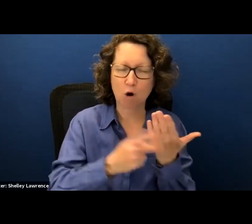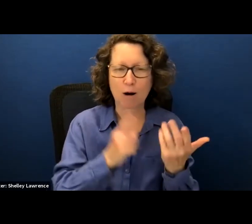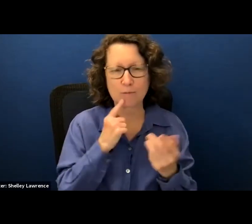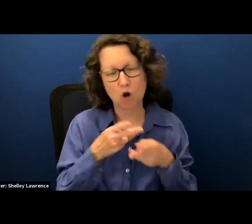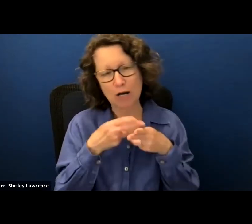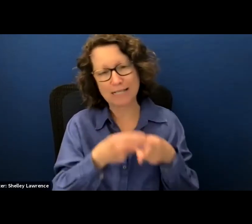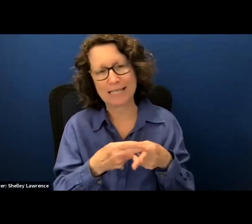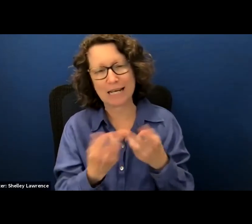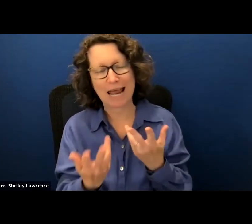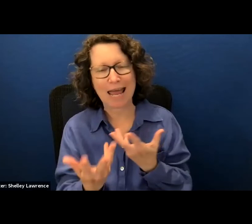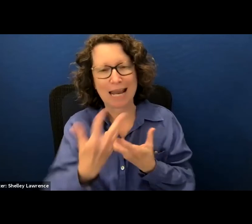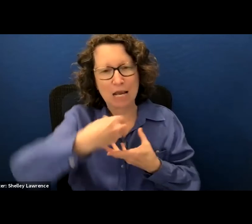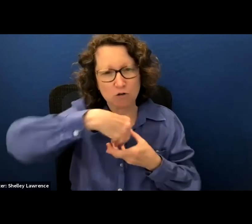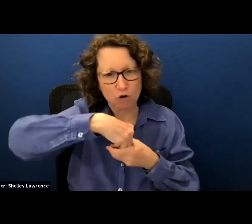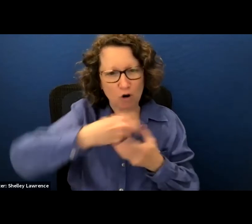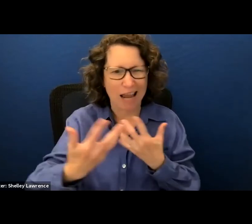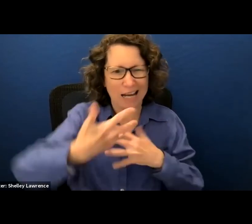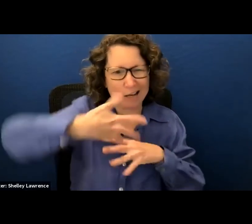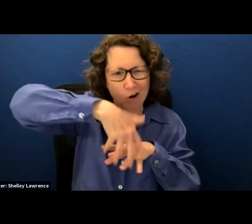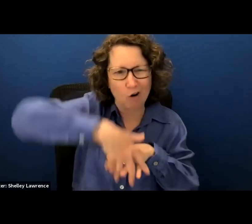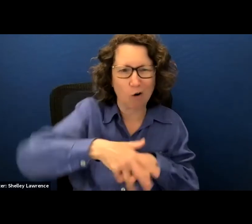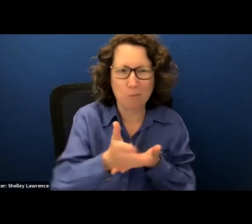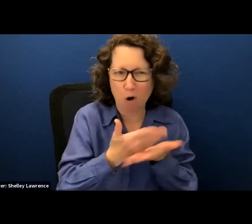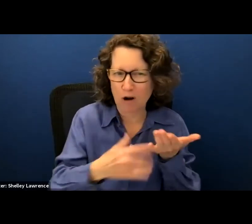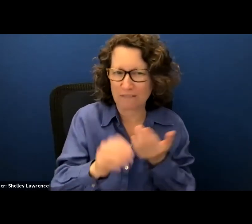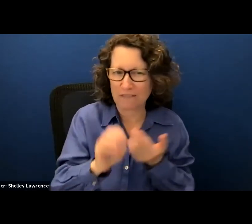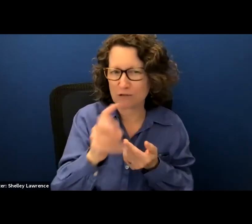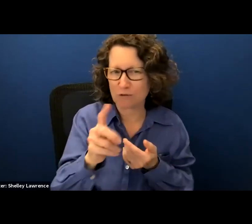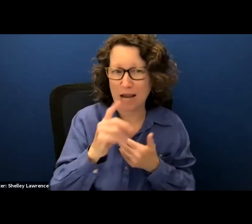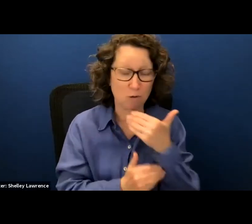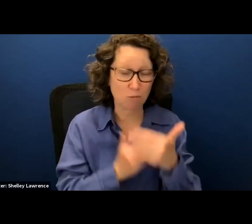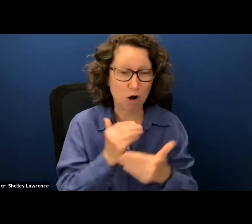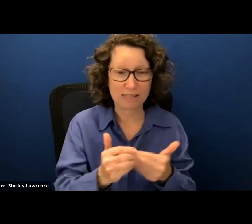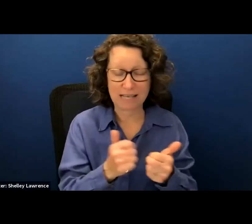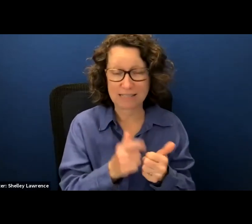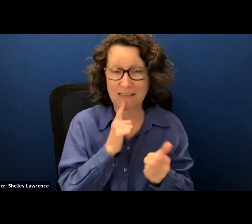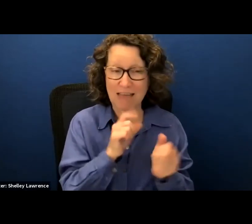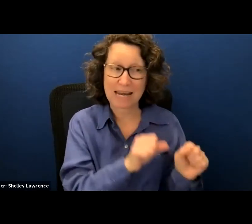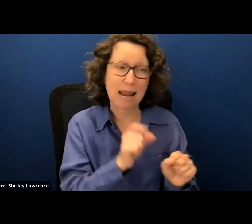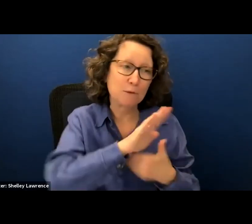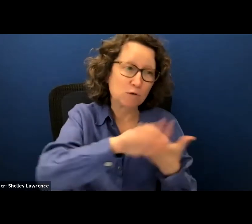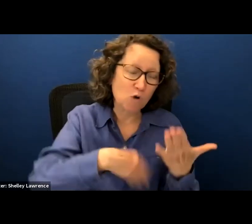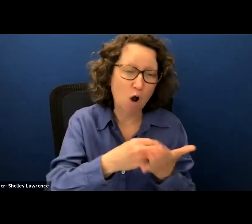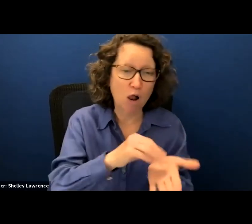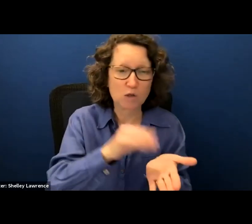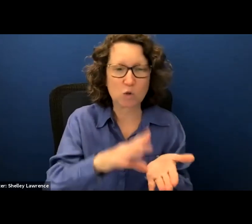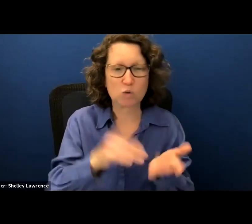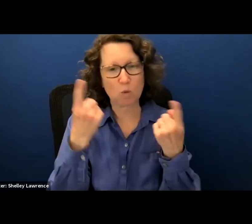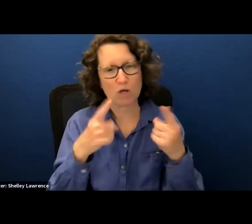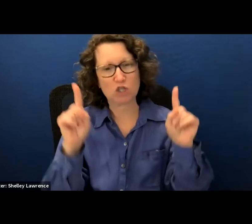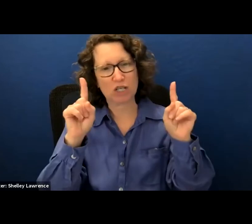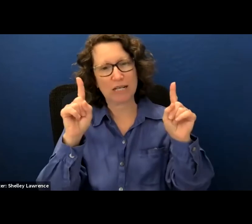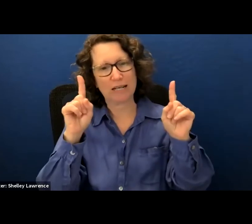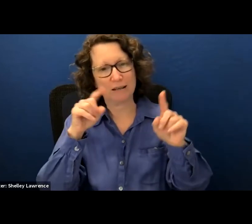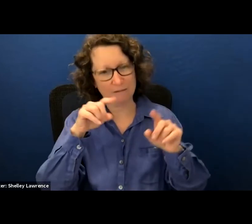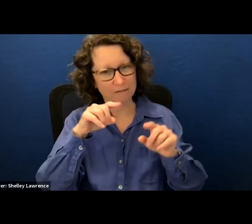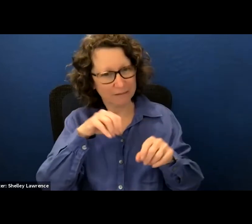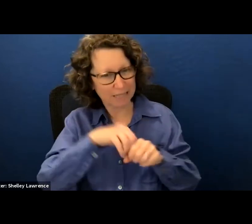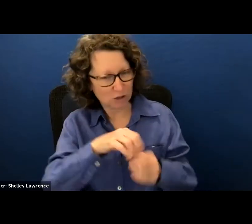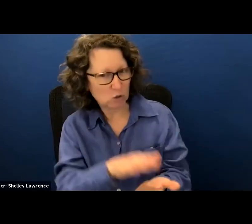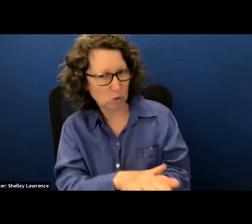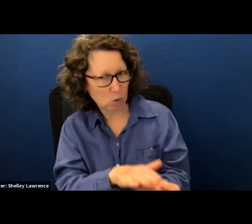an integral part of the educational process that enables all students to achieve success in